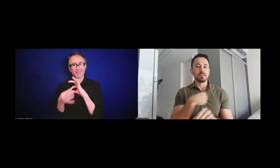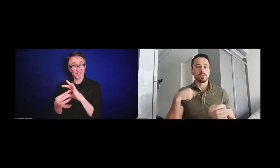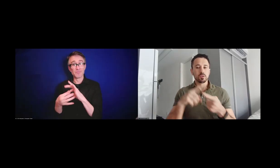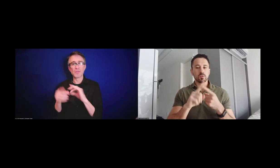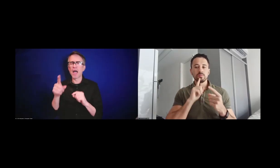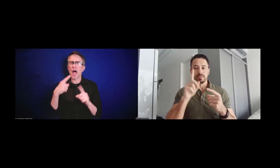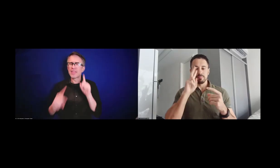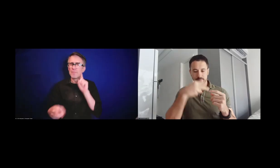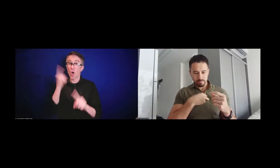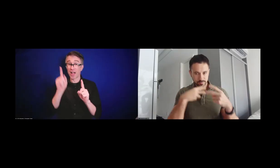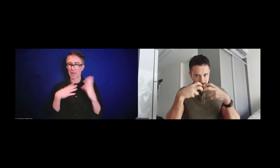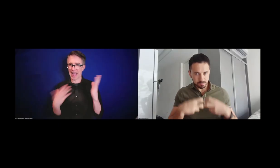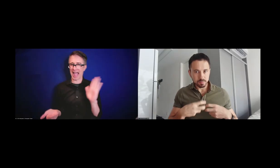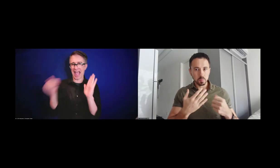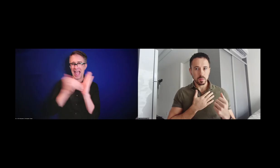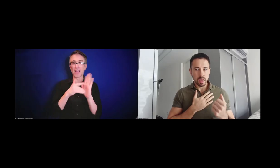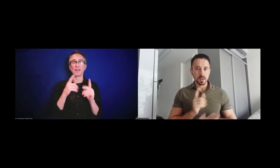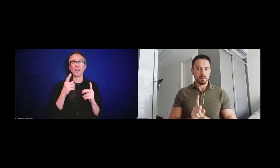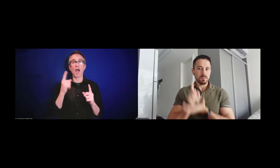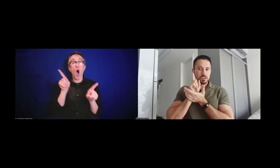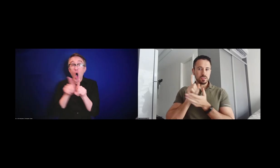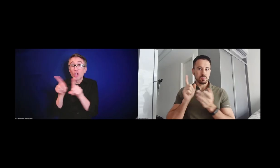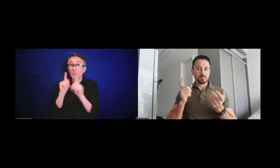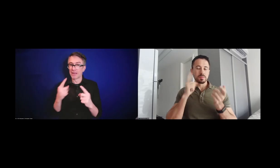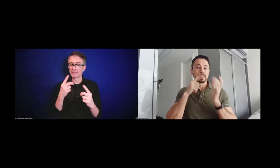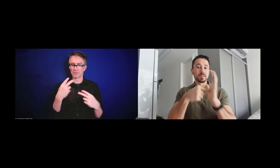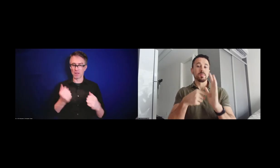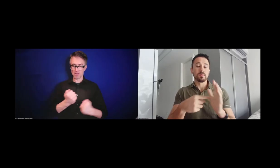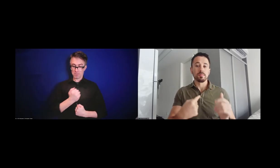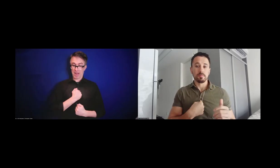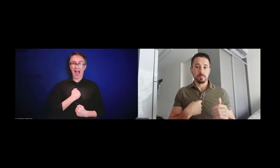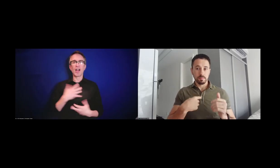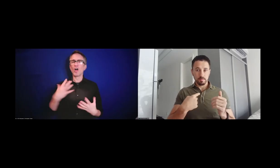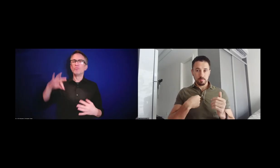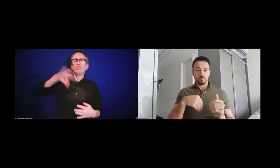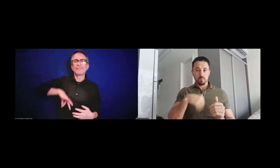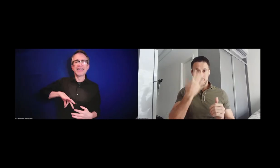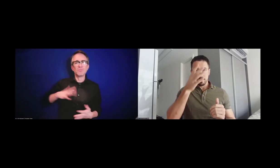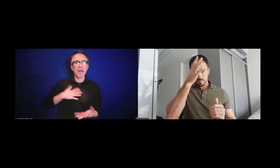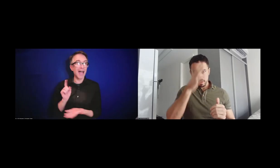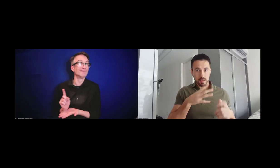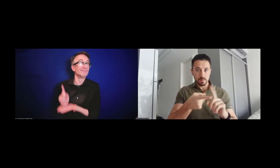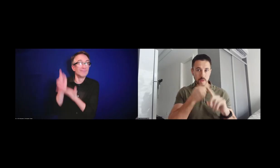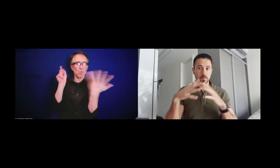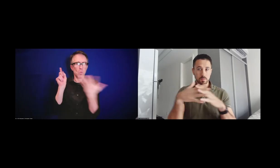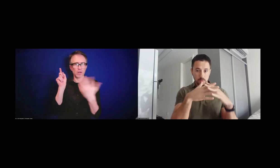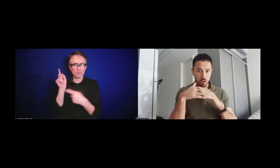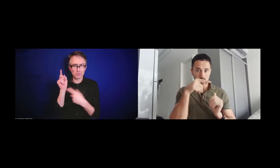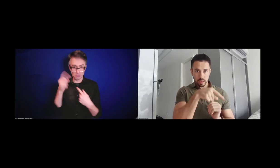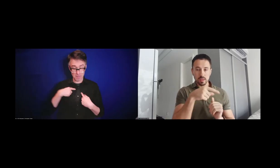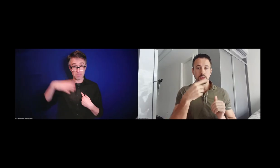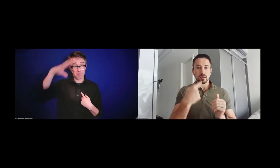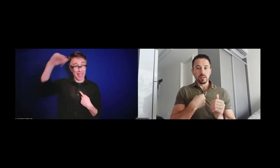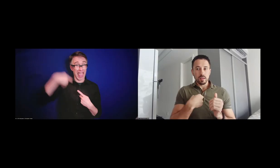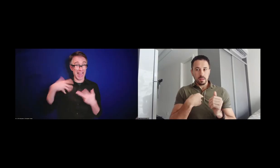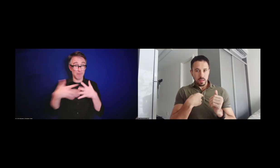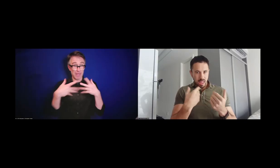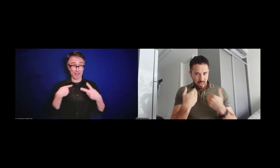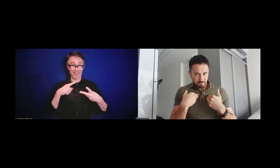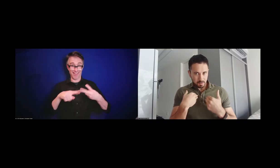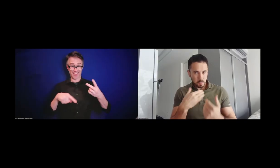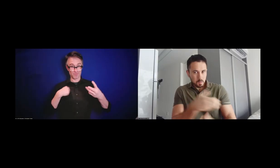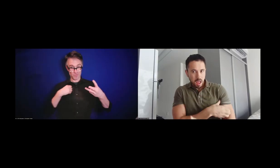relationships. And I want to also add that I think it's important for us to check our own privilege. I have to do that as a white man from